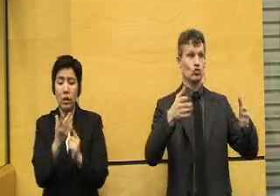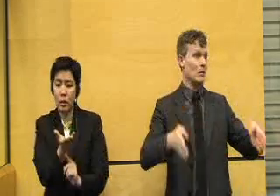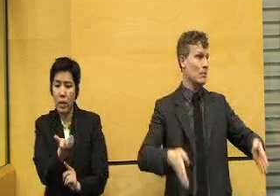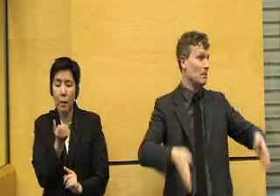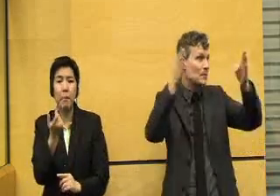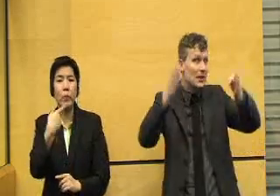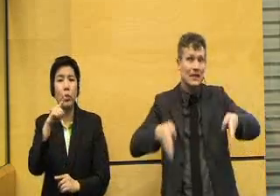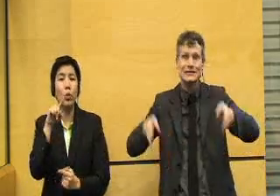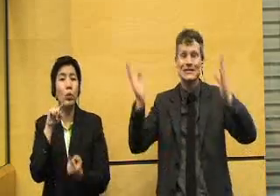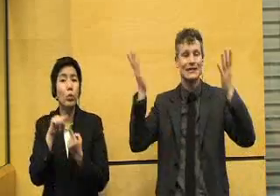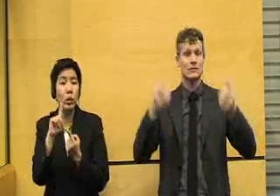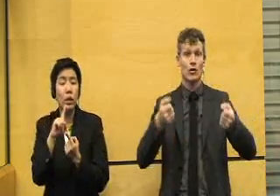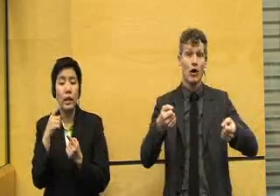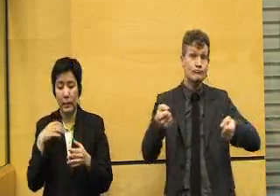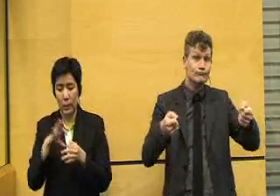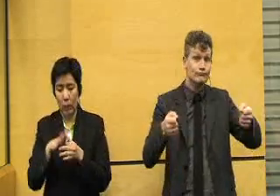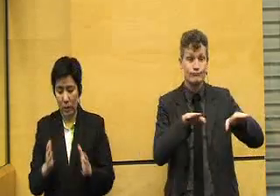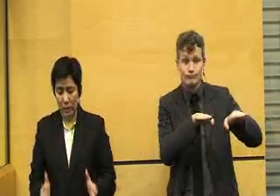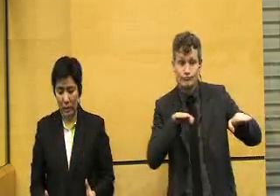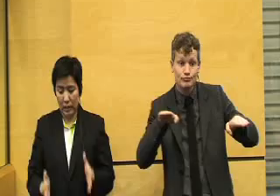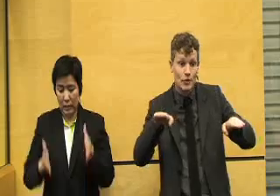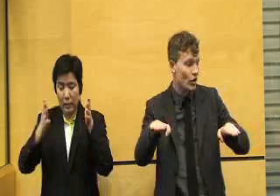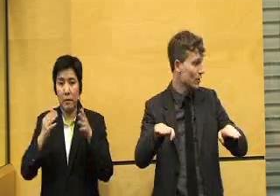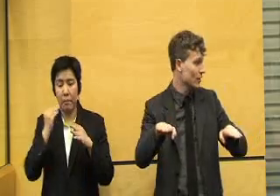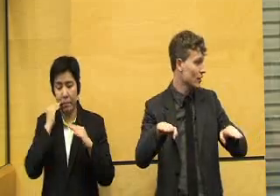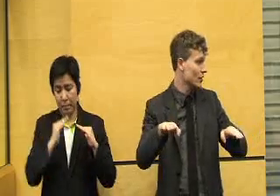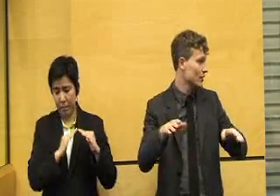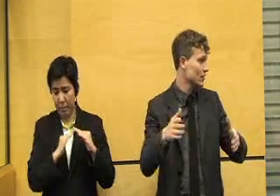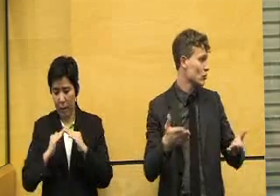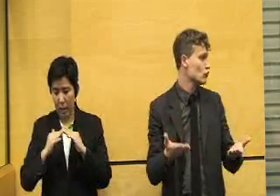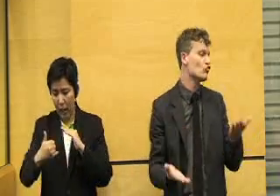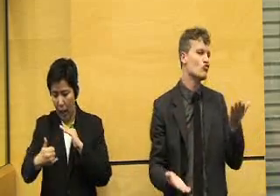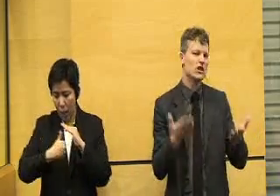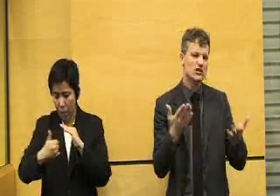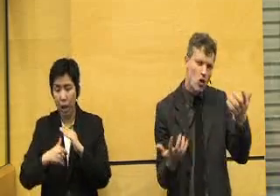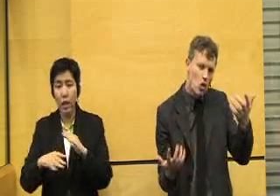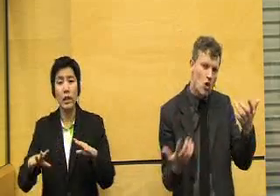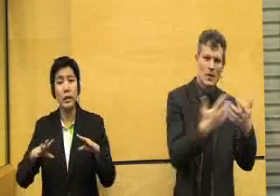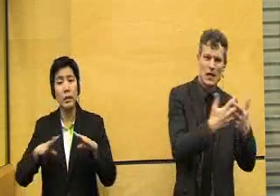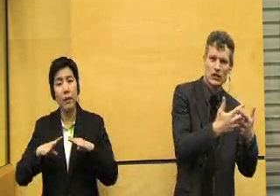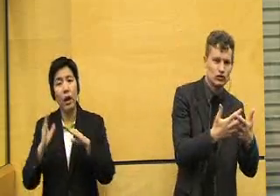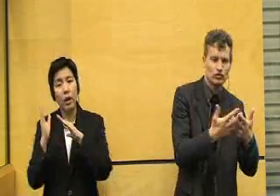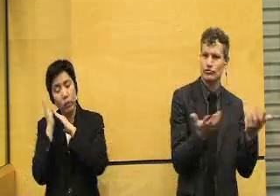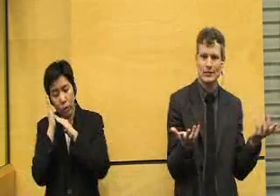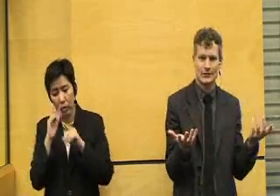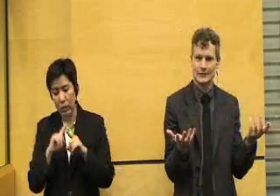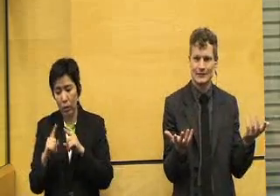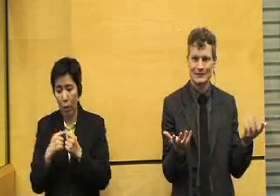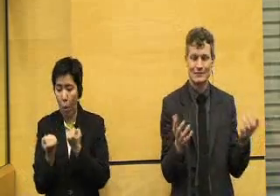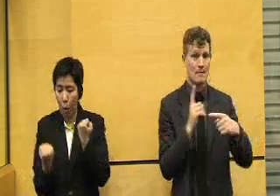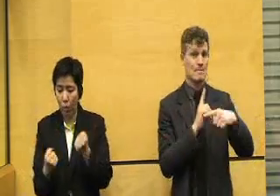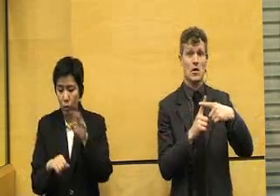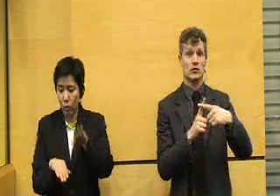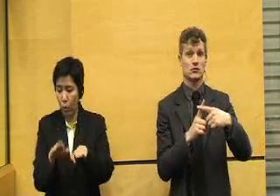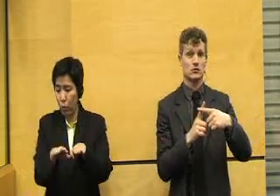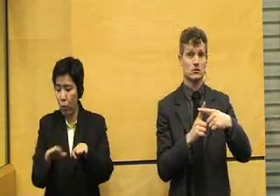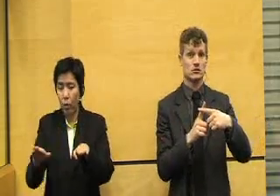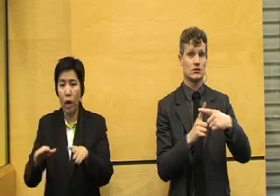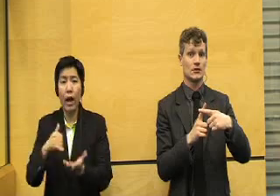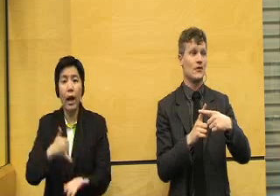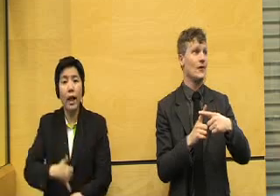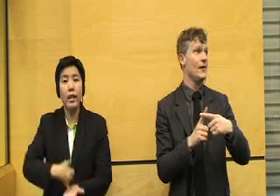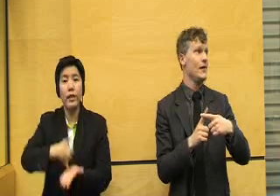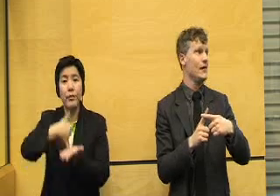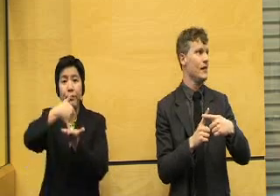parking, synergies, information, or the use of elevators in accessing